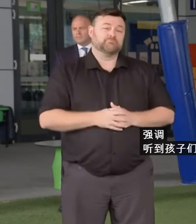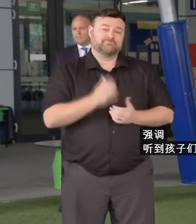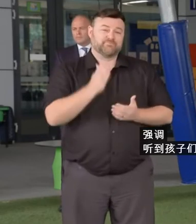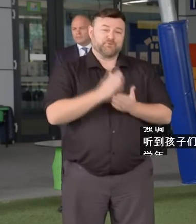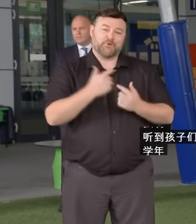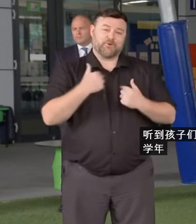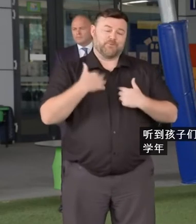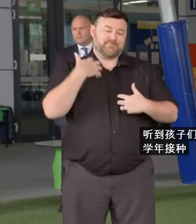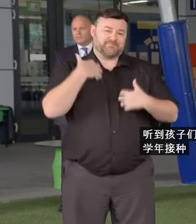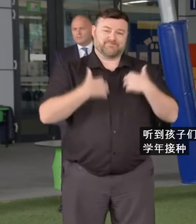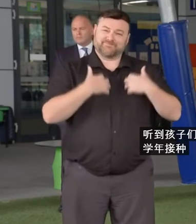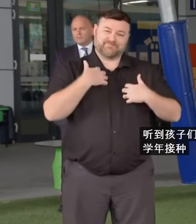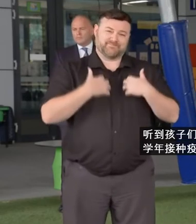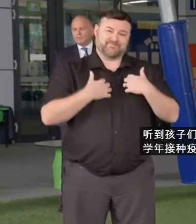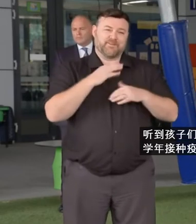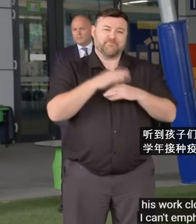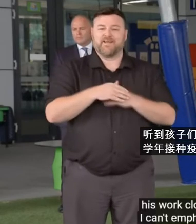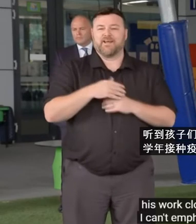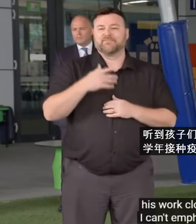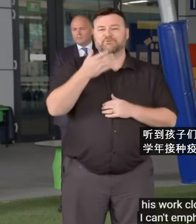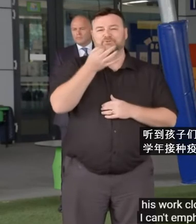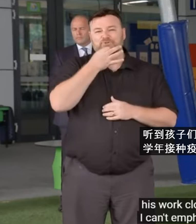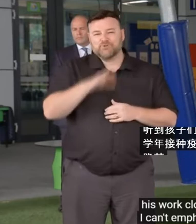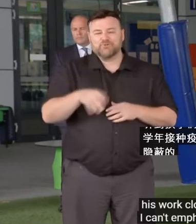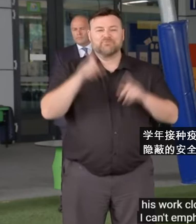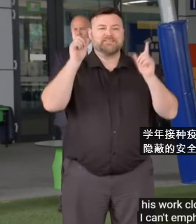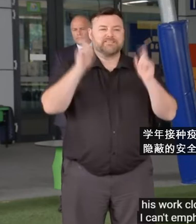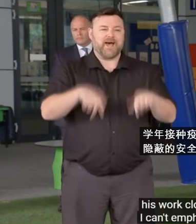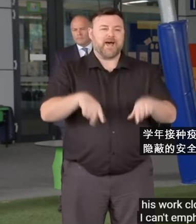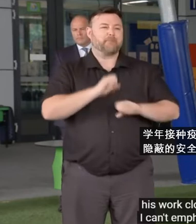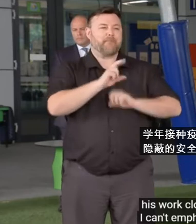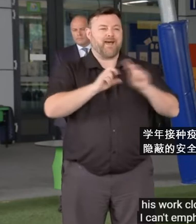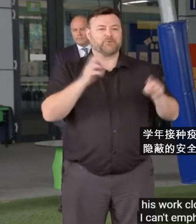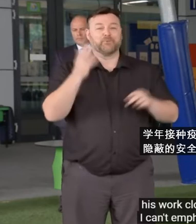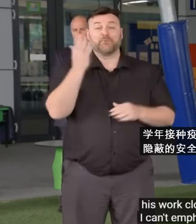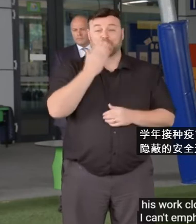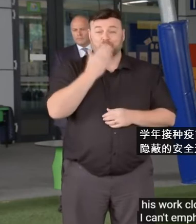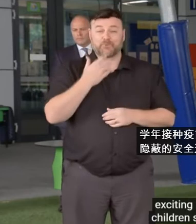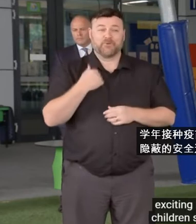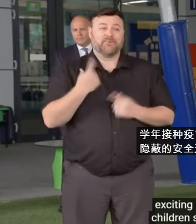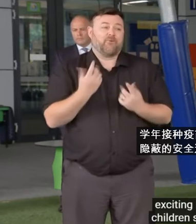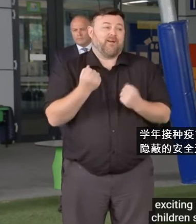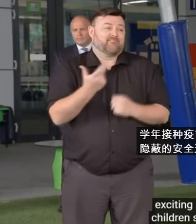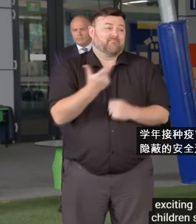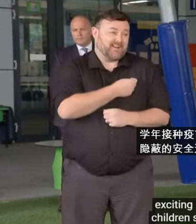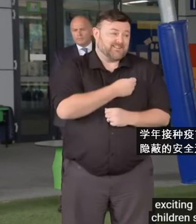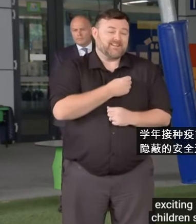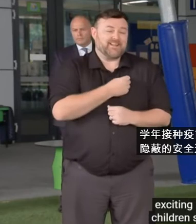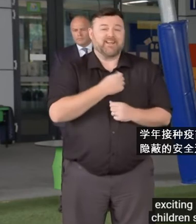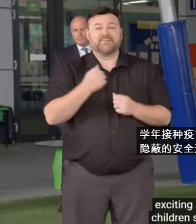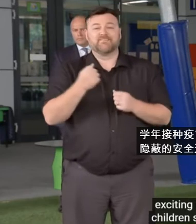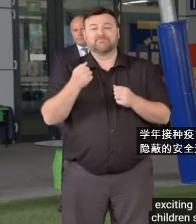about children starting the school year vaccinated and in a COVID-safe way. So thank you very much.